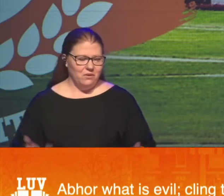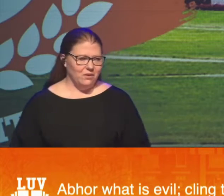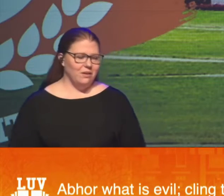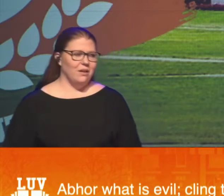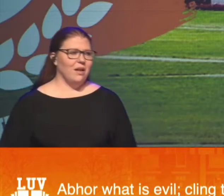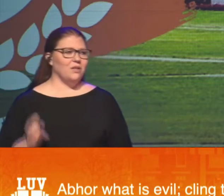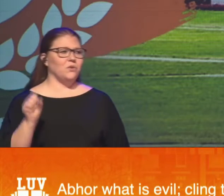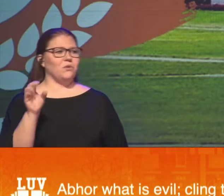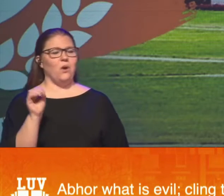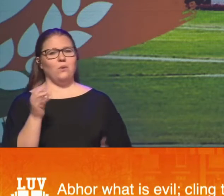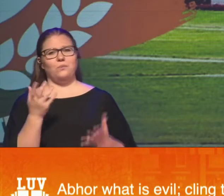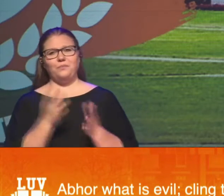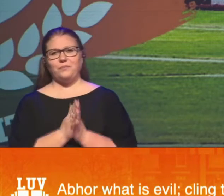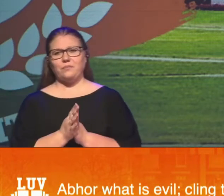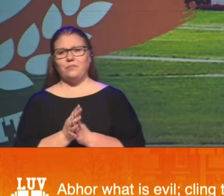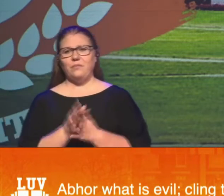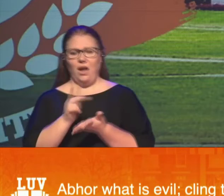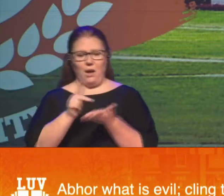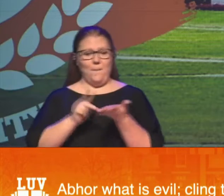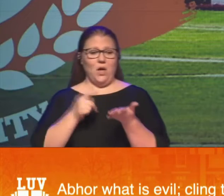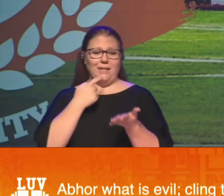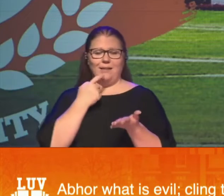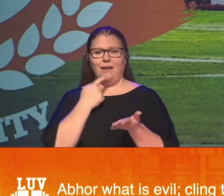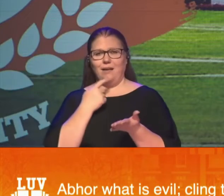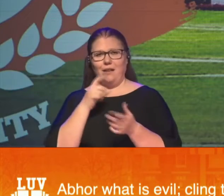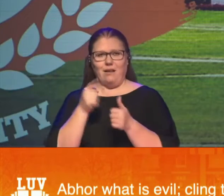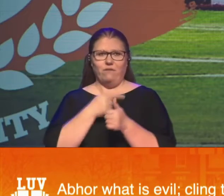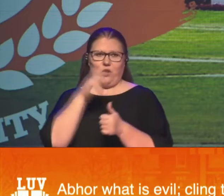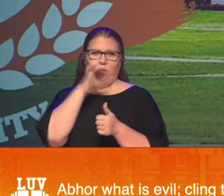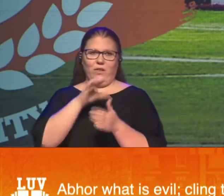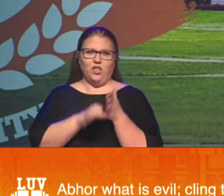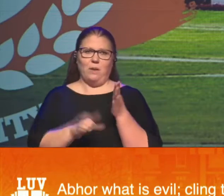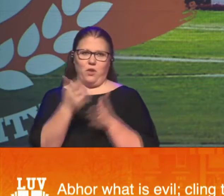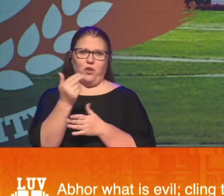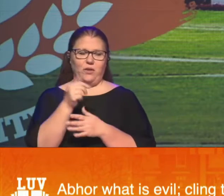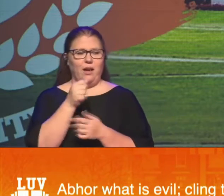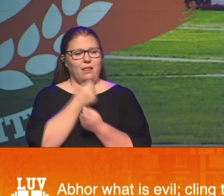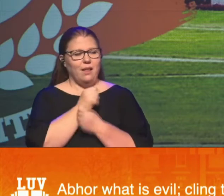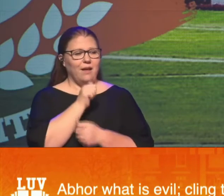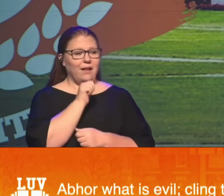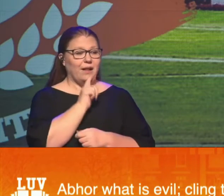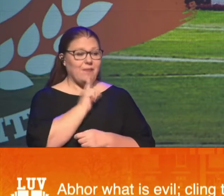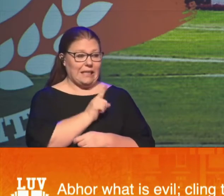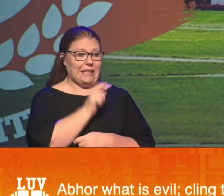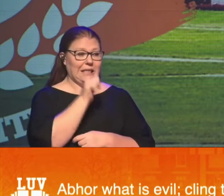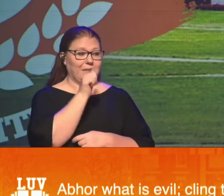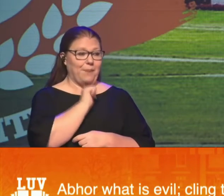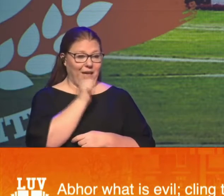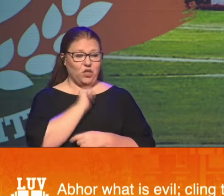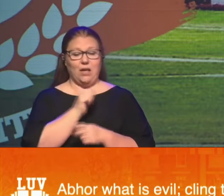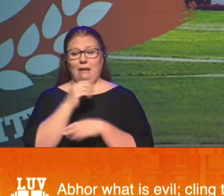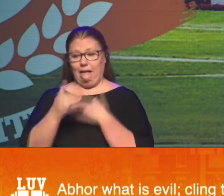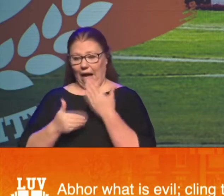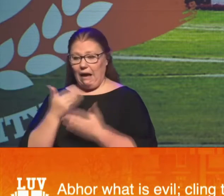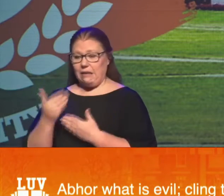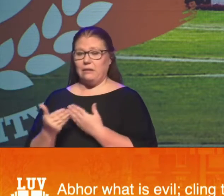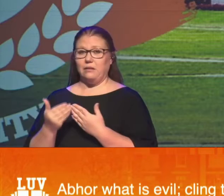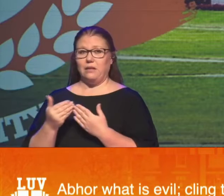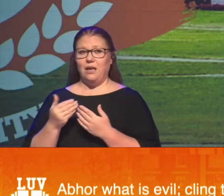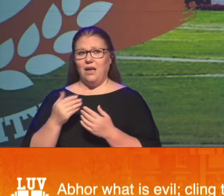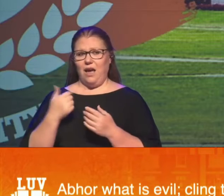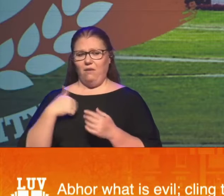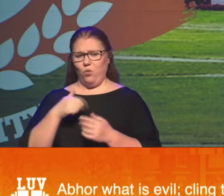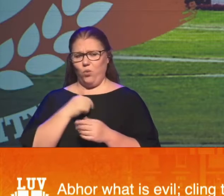And so I think Paul could say it this way. He said in 1 Corinthians 13 that love is patient and kind. So if we hold on to patience and kindness, right, with